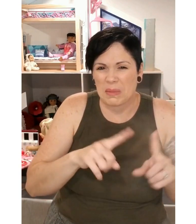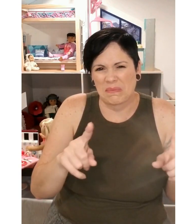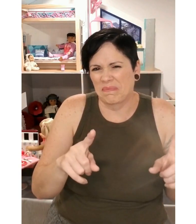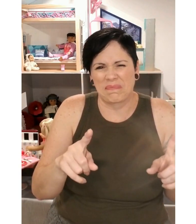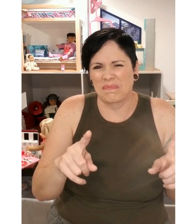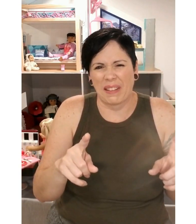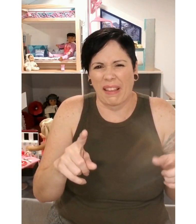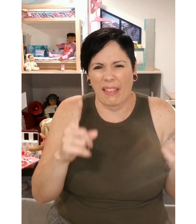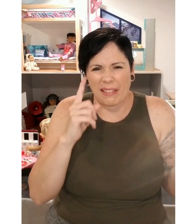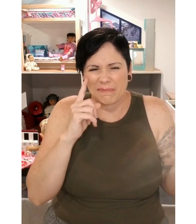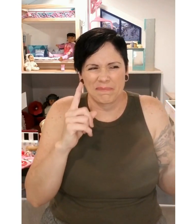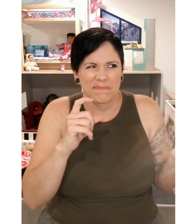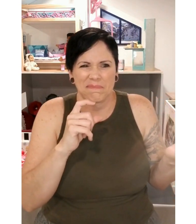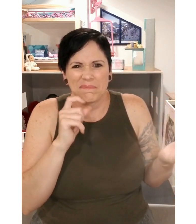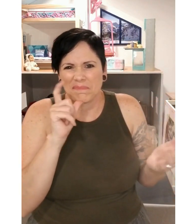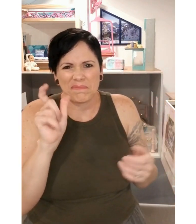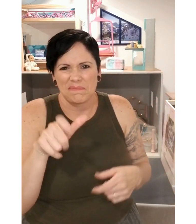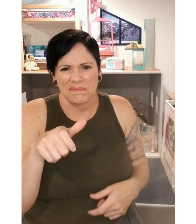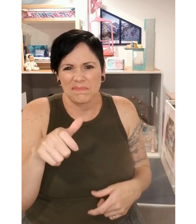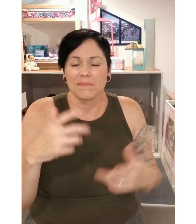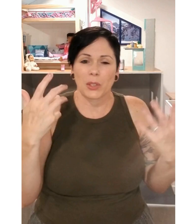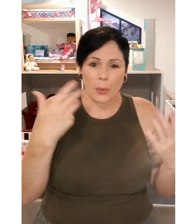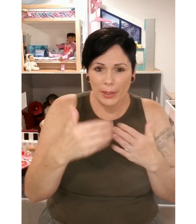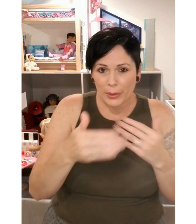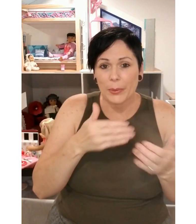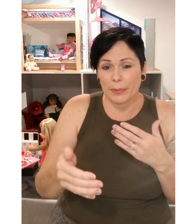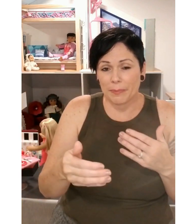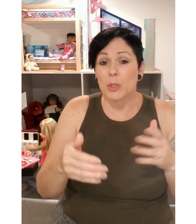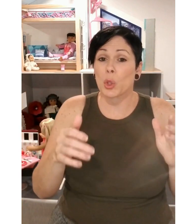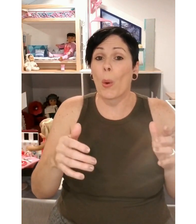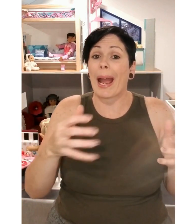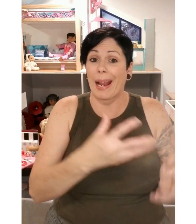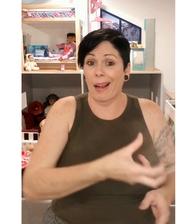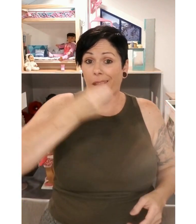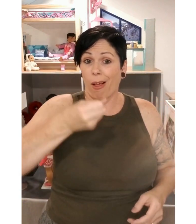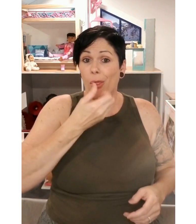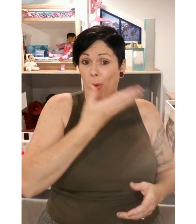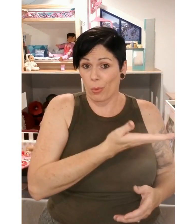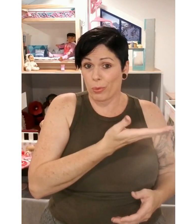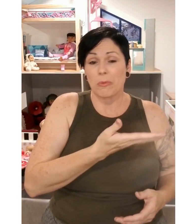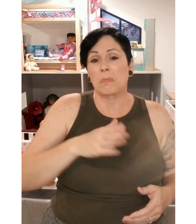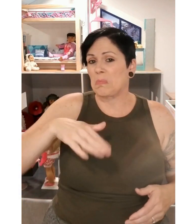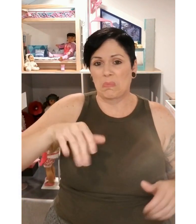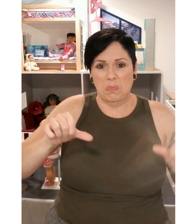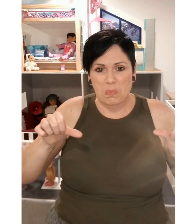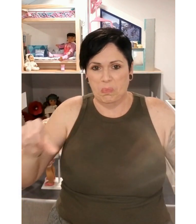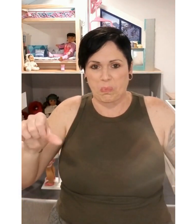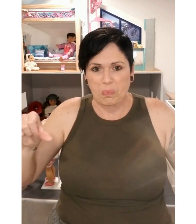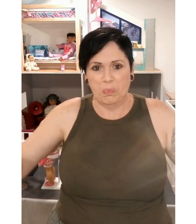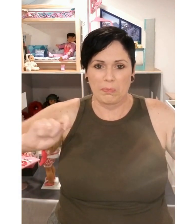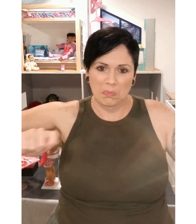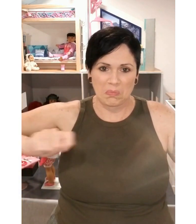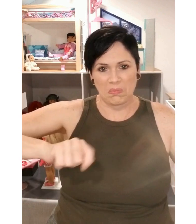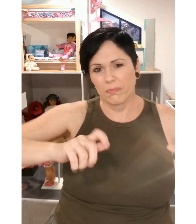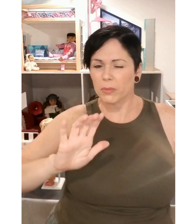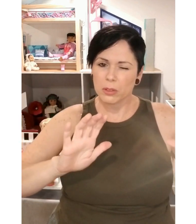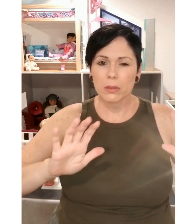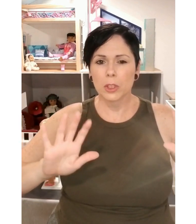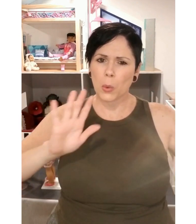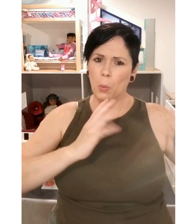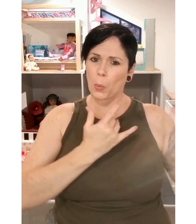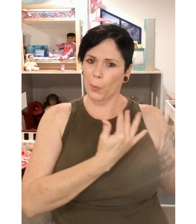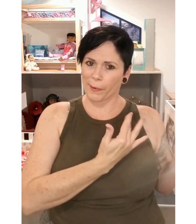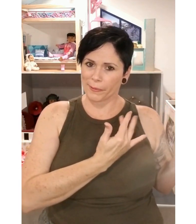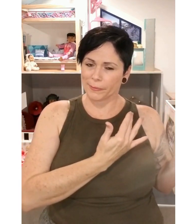put those on yet. I just grabbed them. And then I went downstairs to where I had decided to hang this, and I found